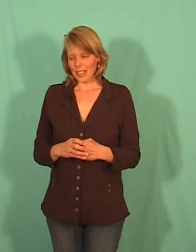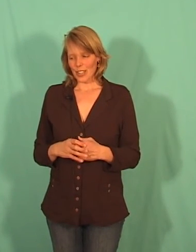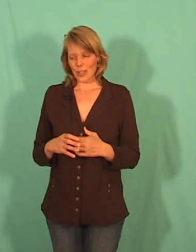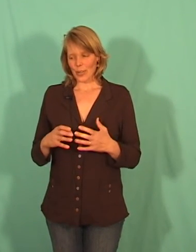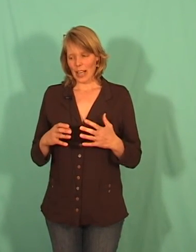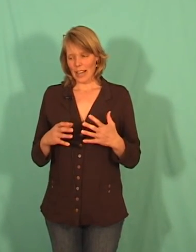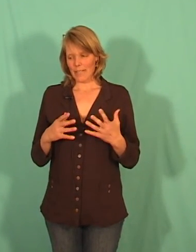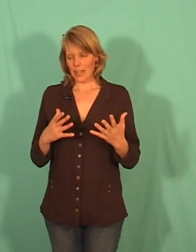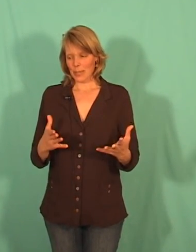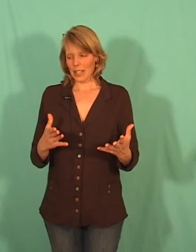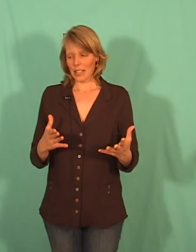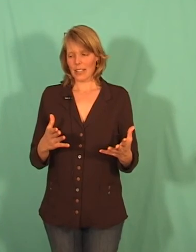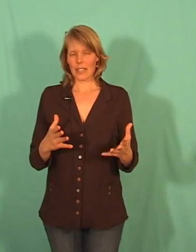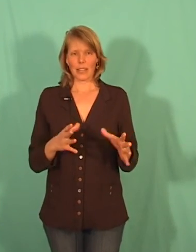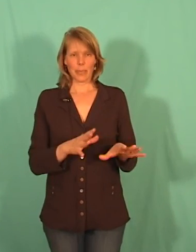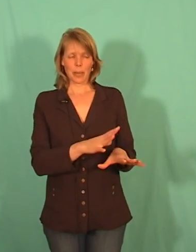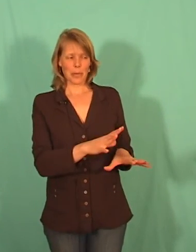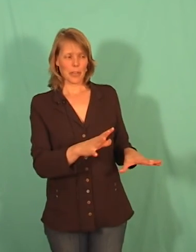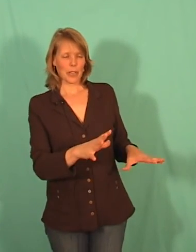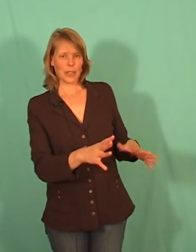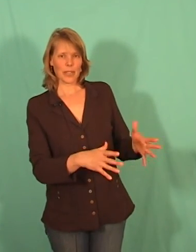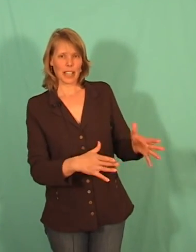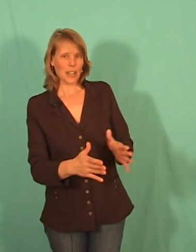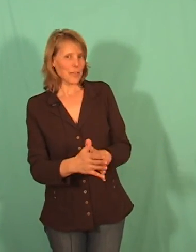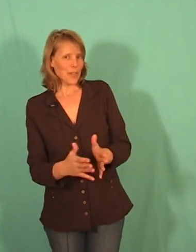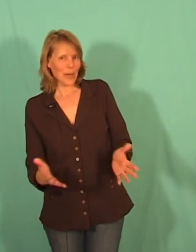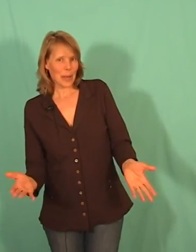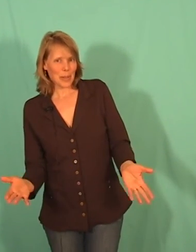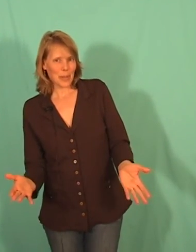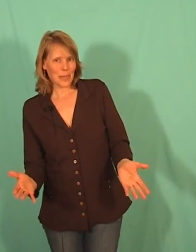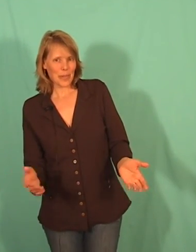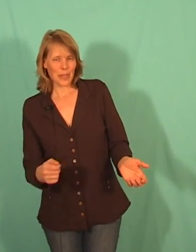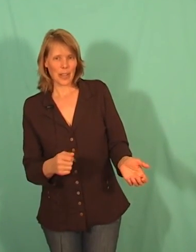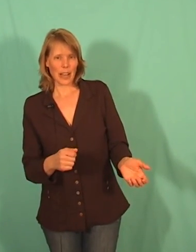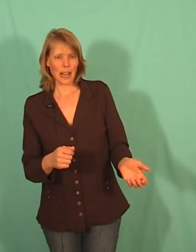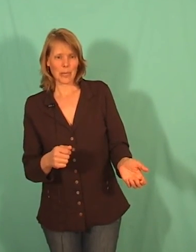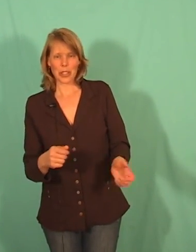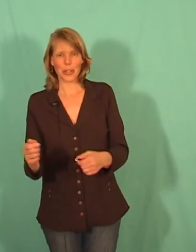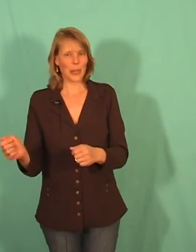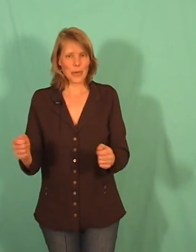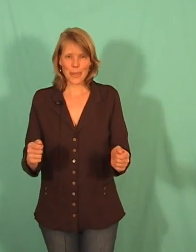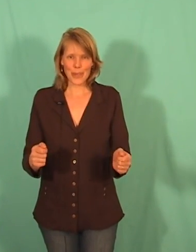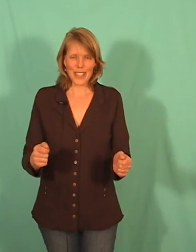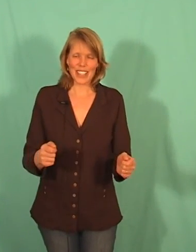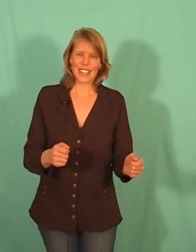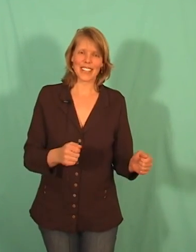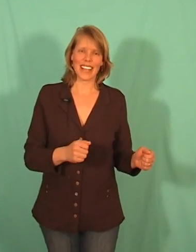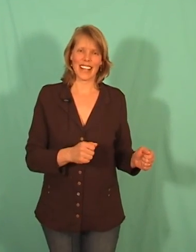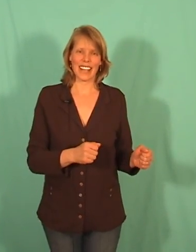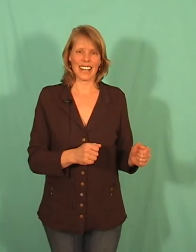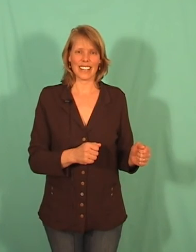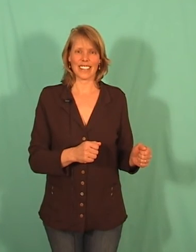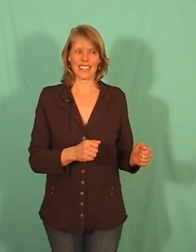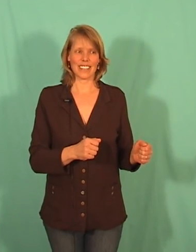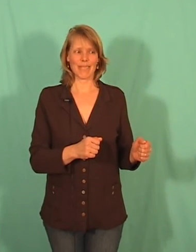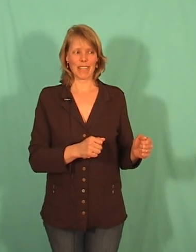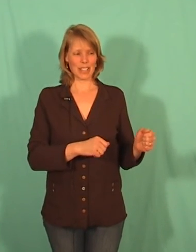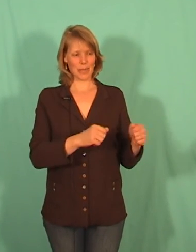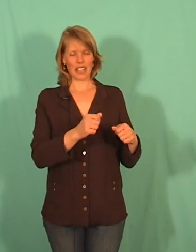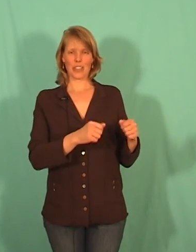So have fun with this. Put up your photos, get out your photo albums, look at the home movies, and make some